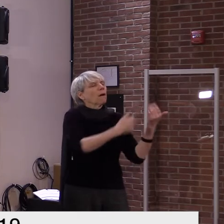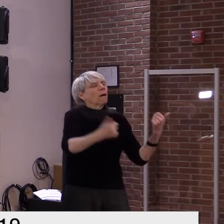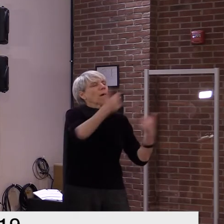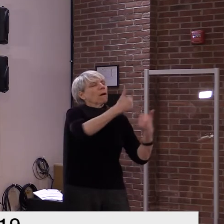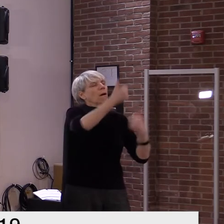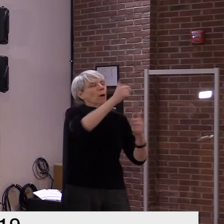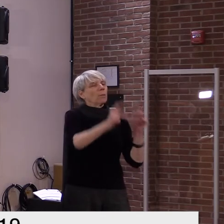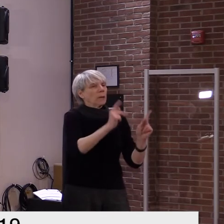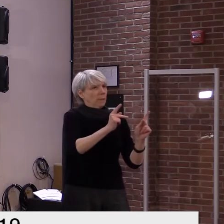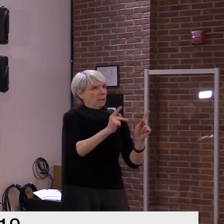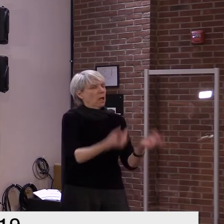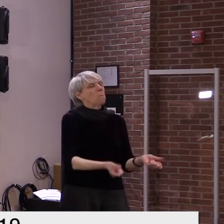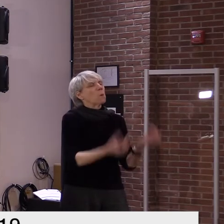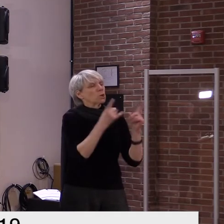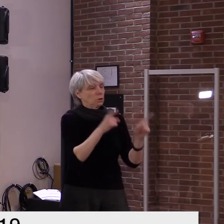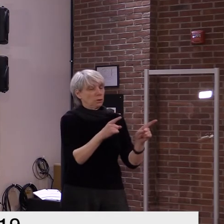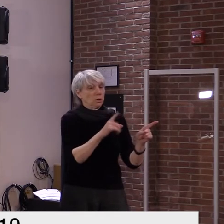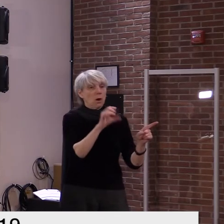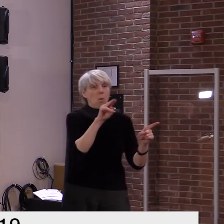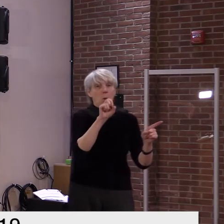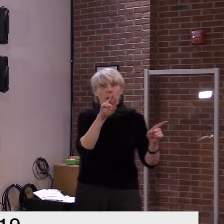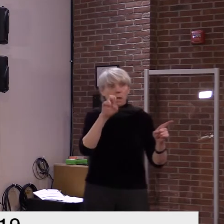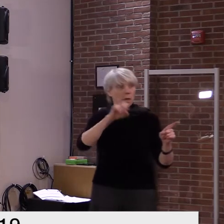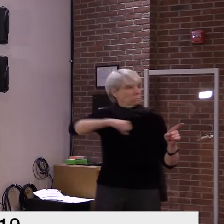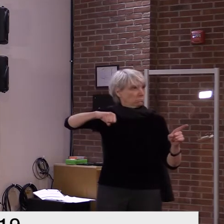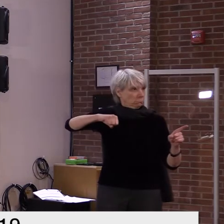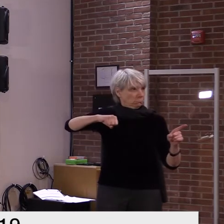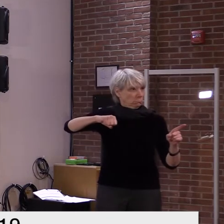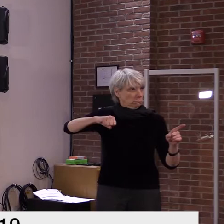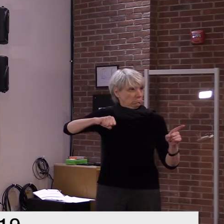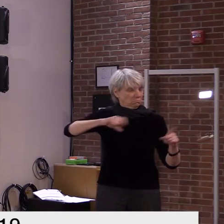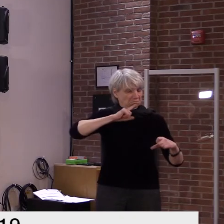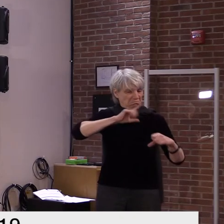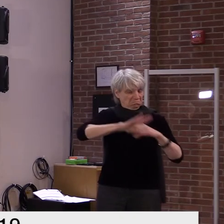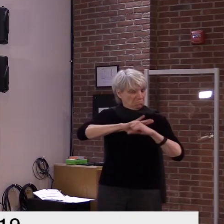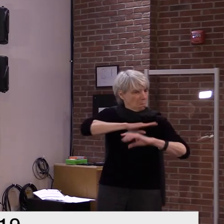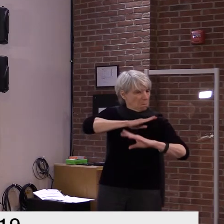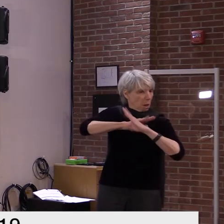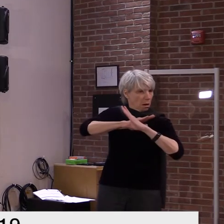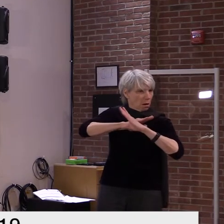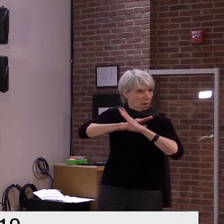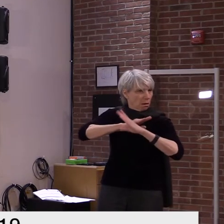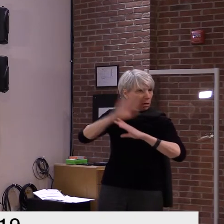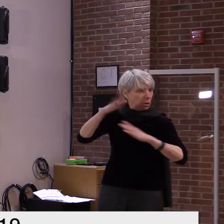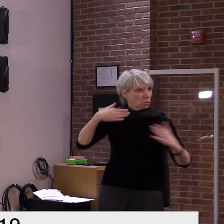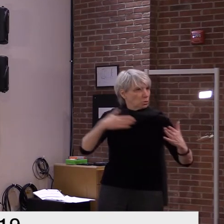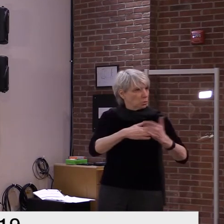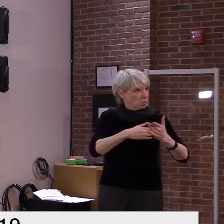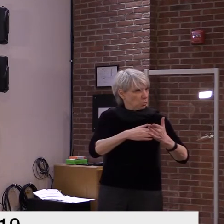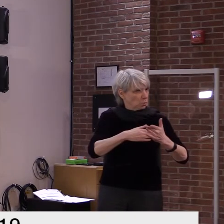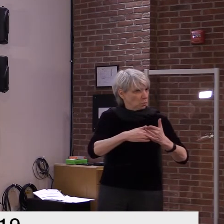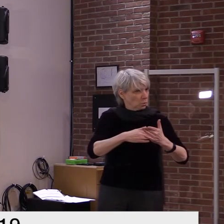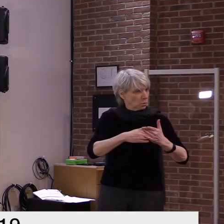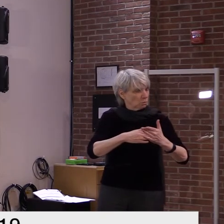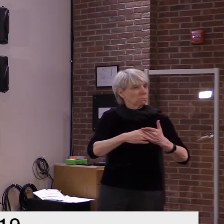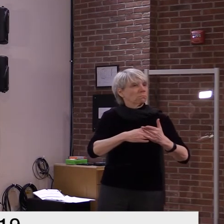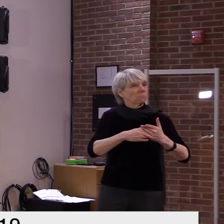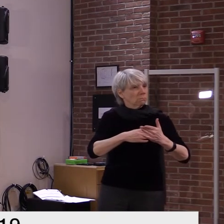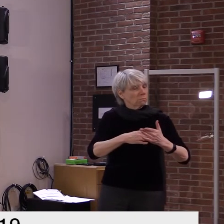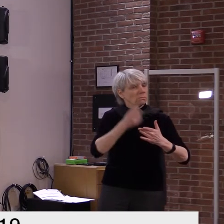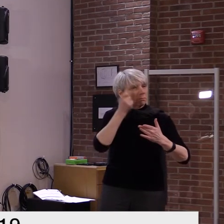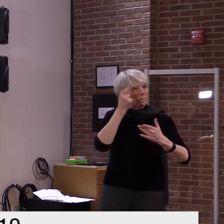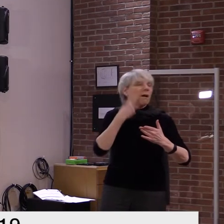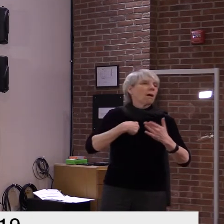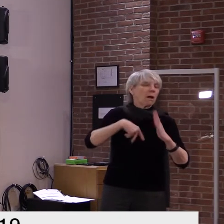OneCare Vermont has pledged to fight this suit. And what I'm curious about is, it's just my opinion. I write